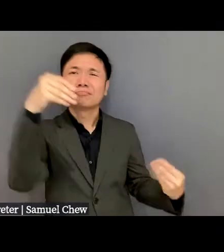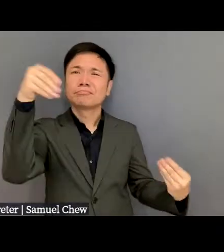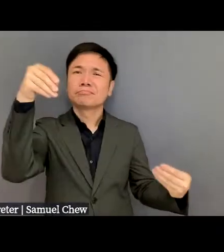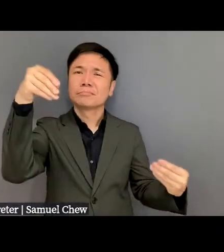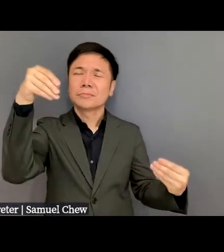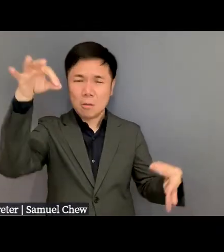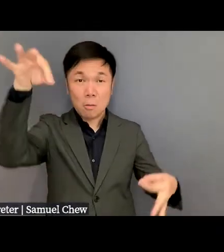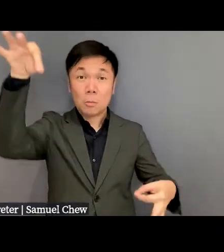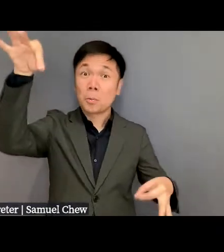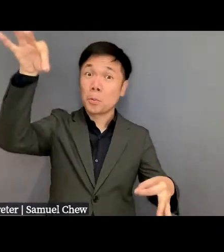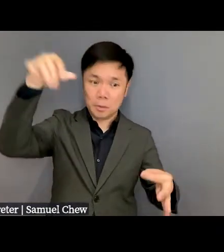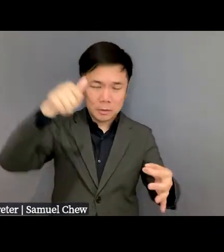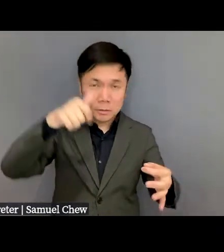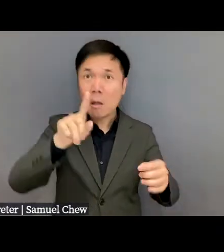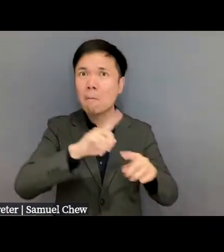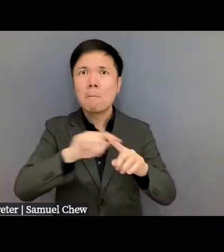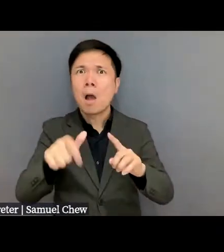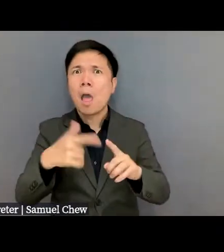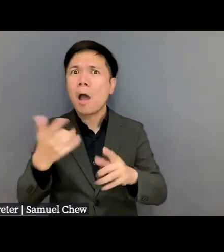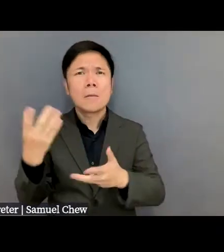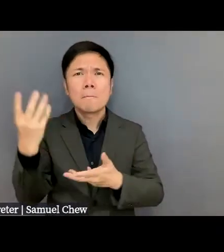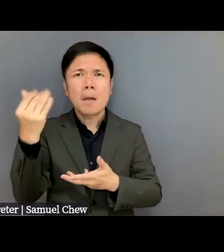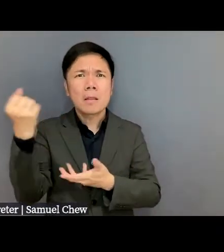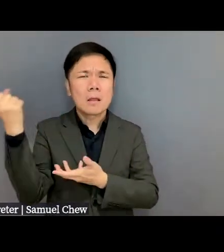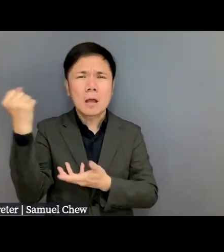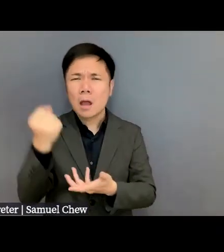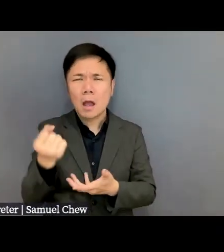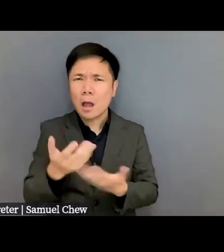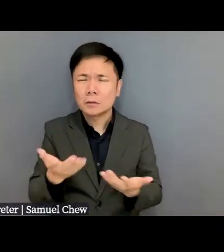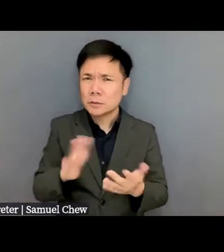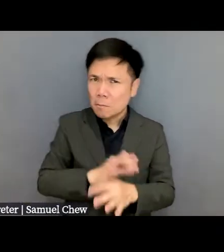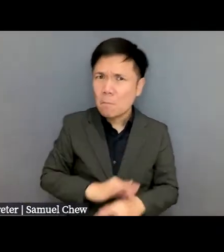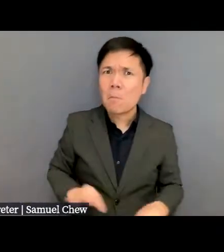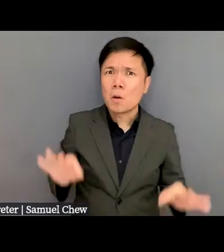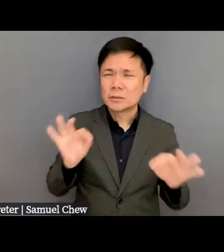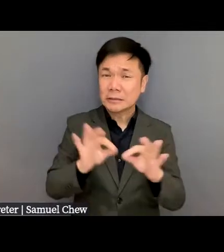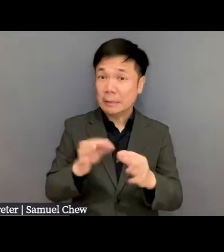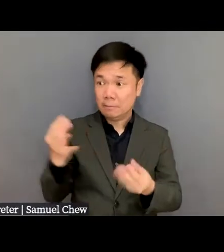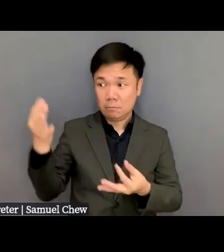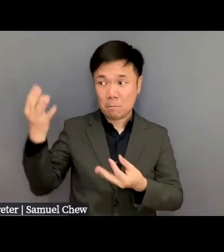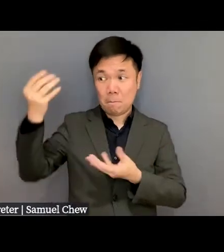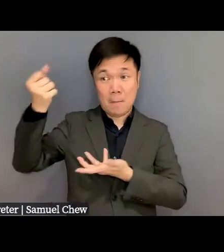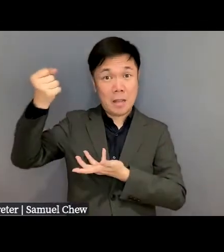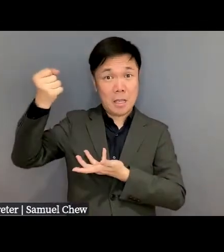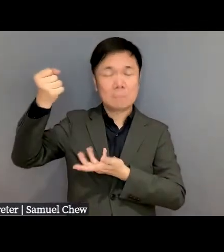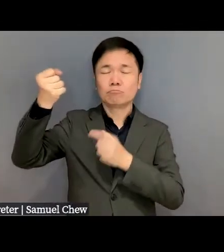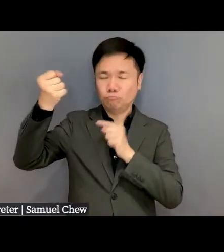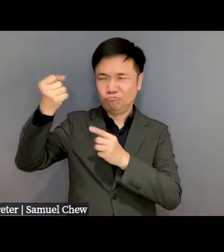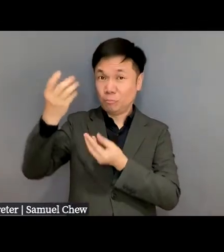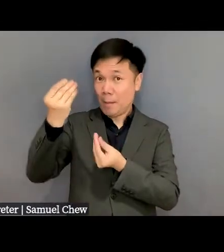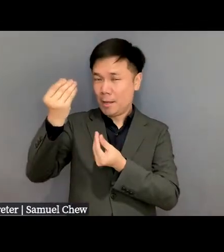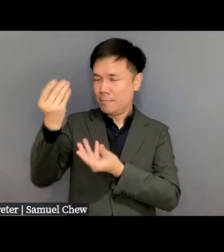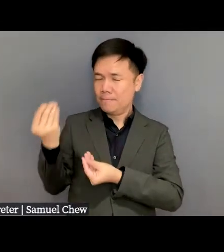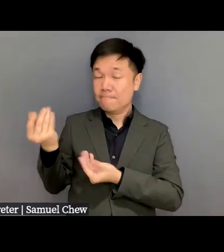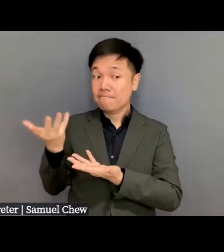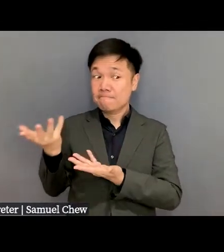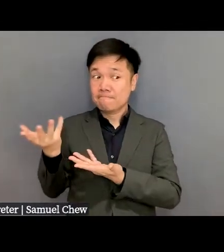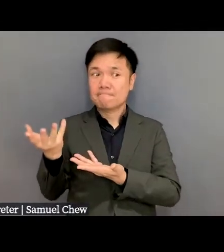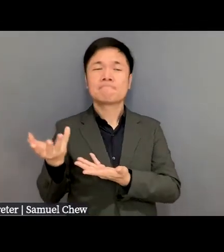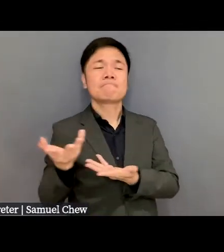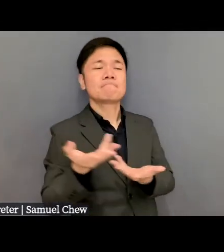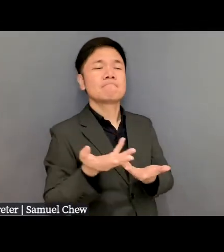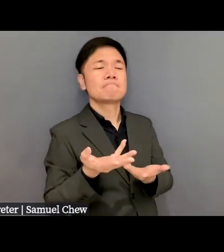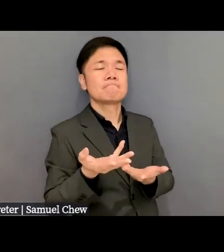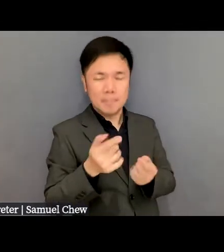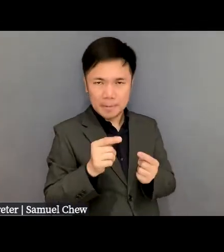resources. It's most important that we have resources that will actually, one, carry on and make sure